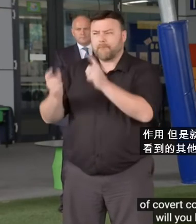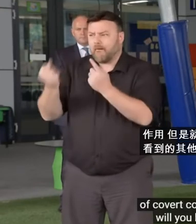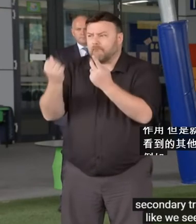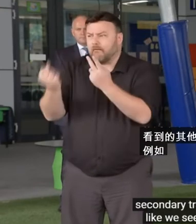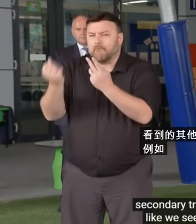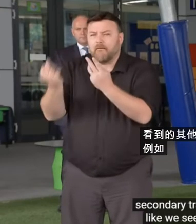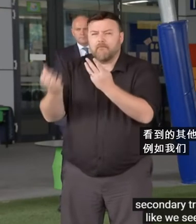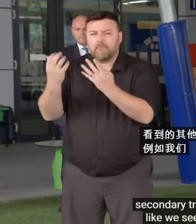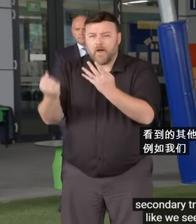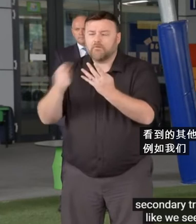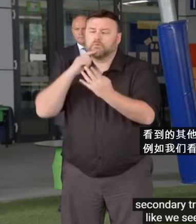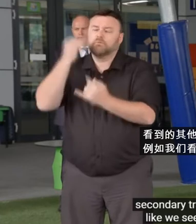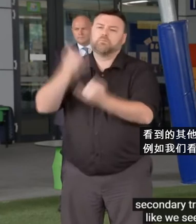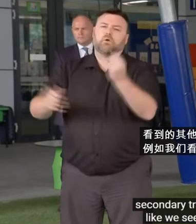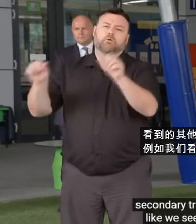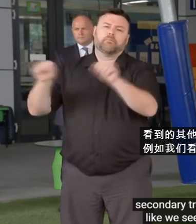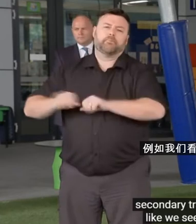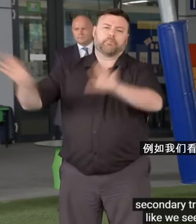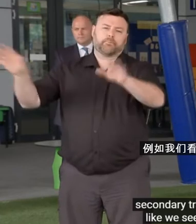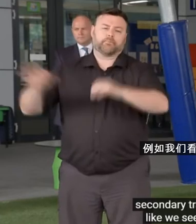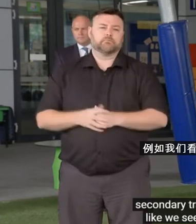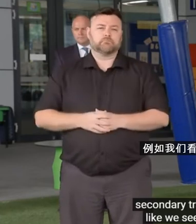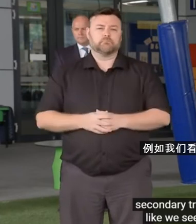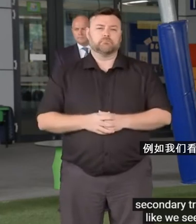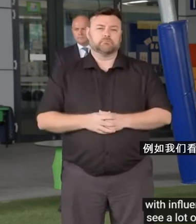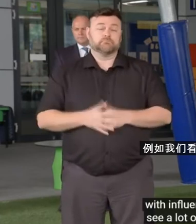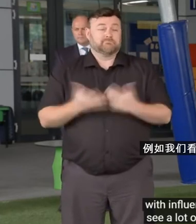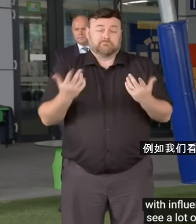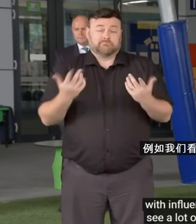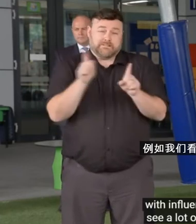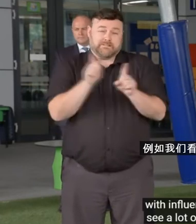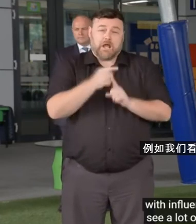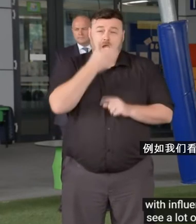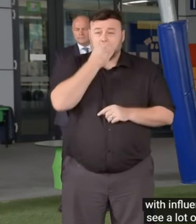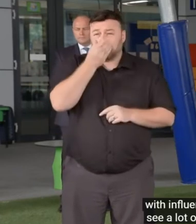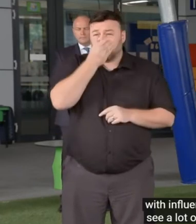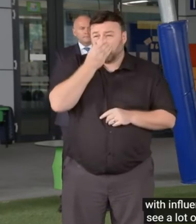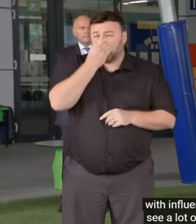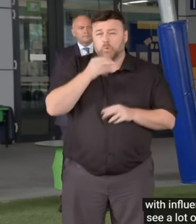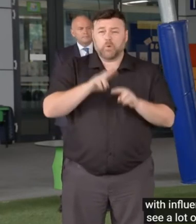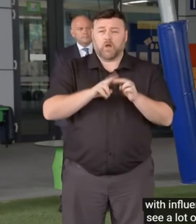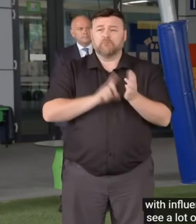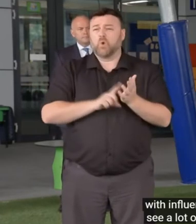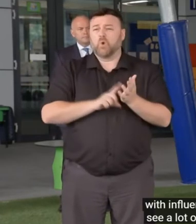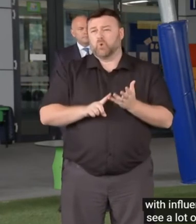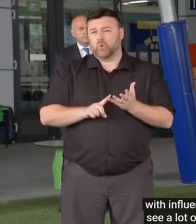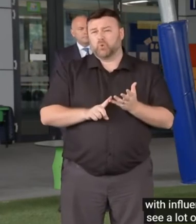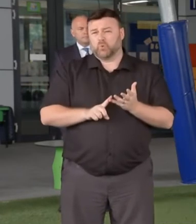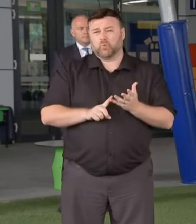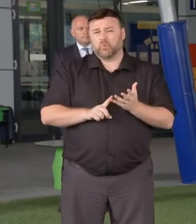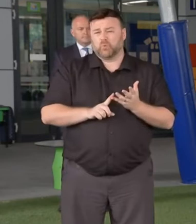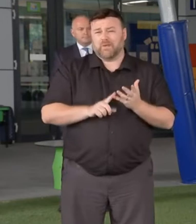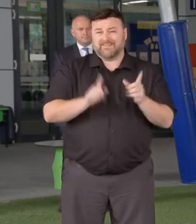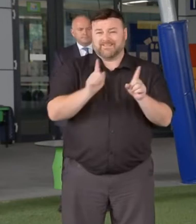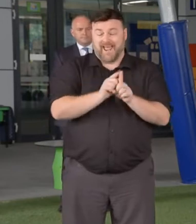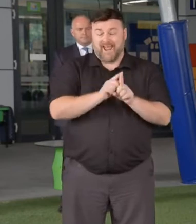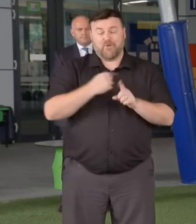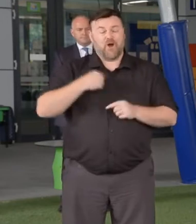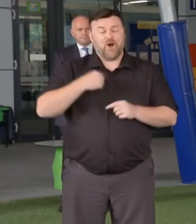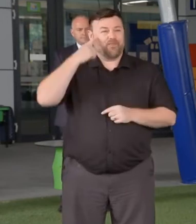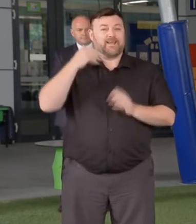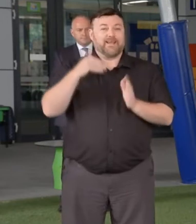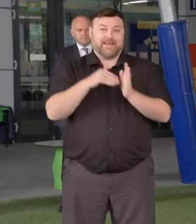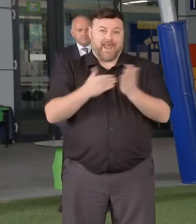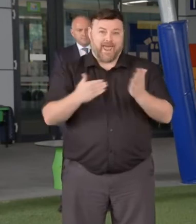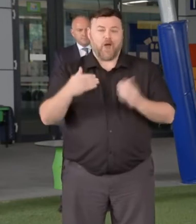with influenza, for example, we see a lot of spread in schools. I expect, and I think we'll actually see less influenza spread in schools with all of the